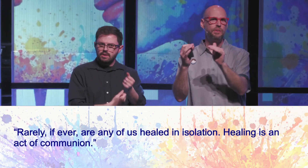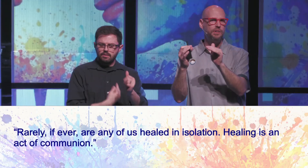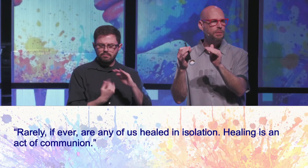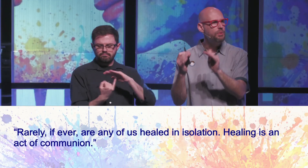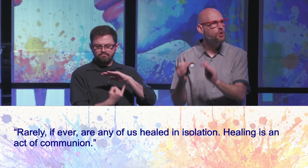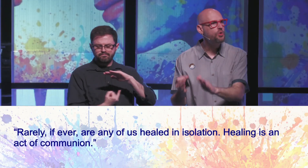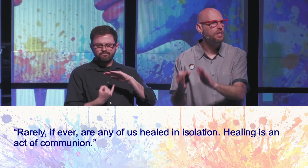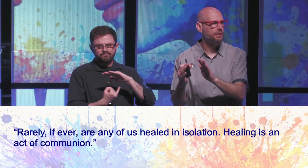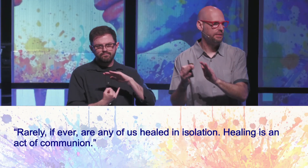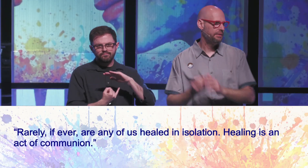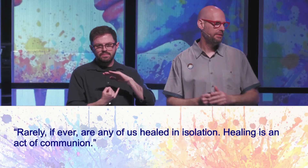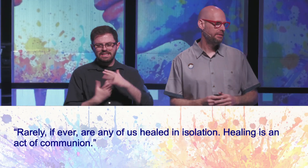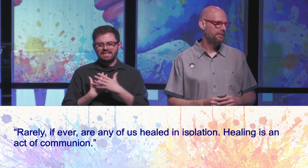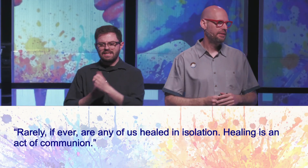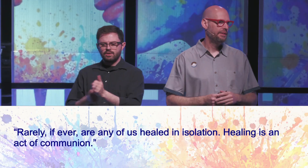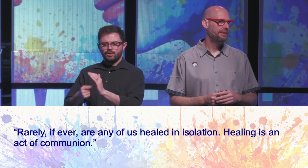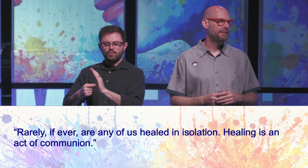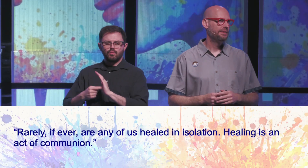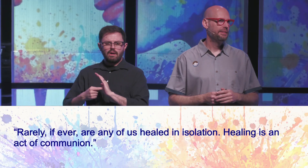act of communion.